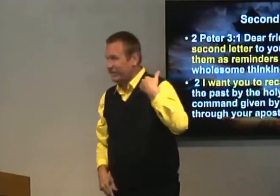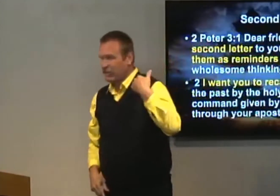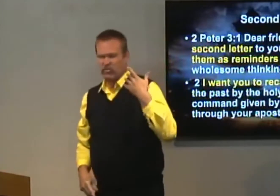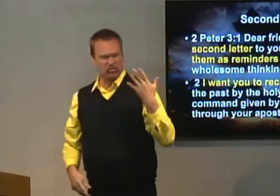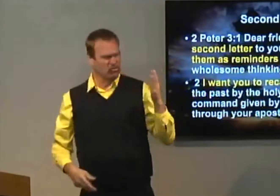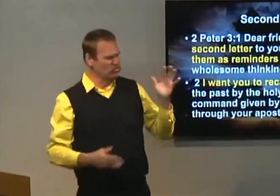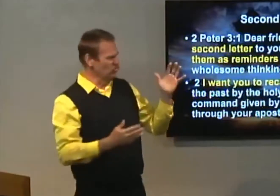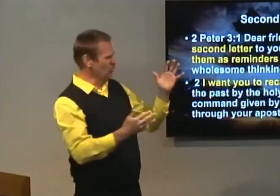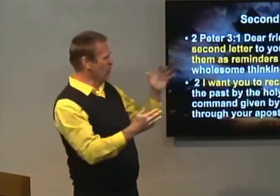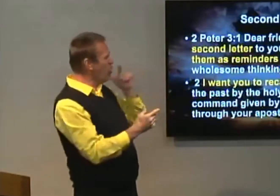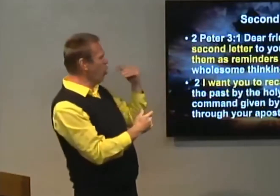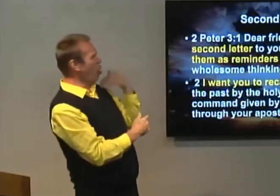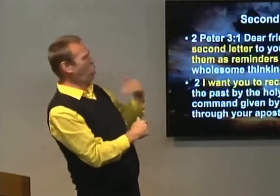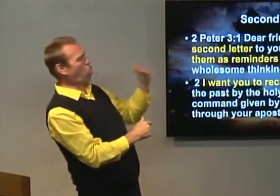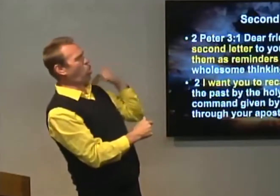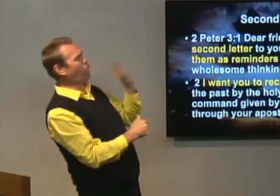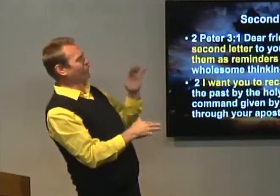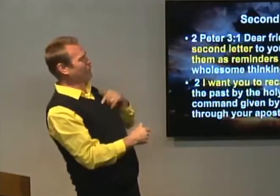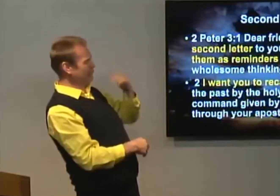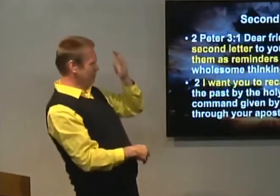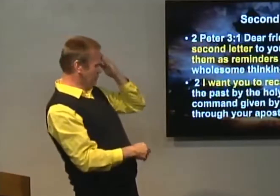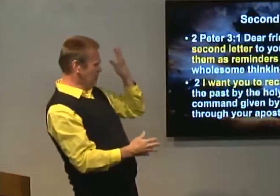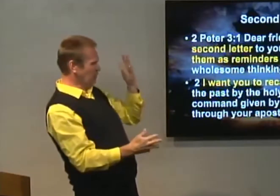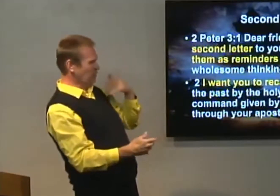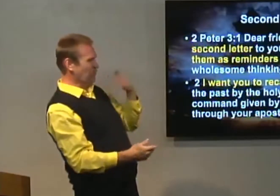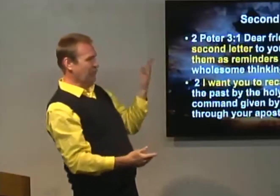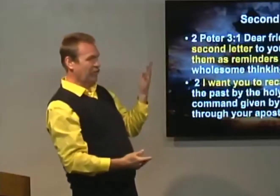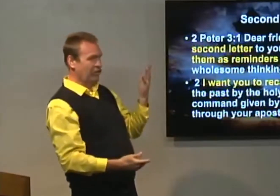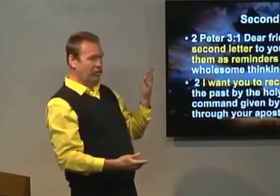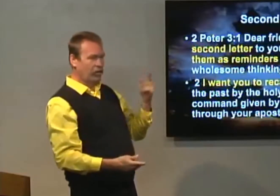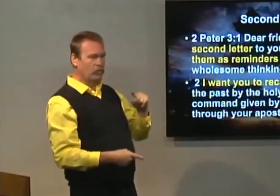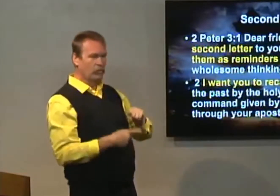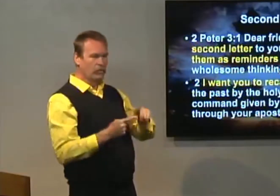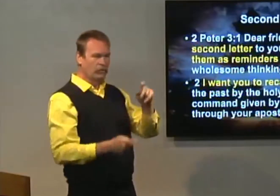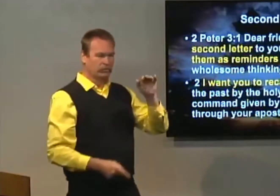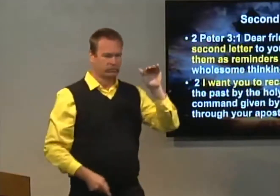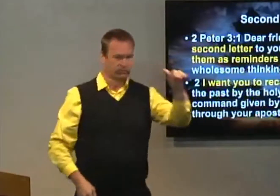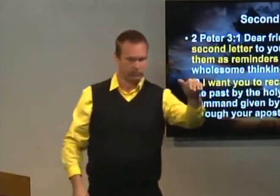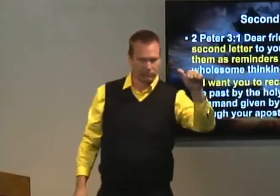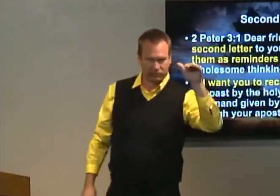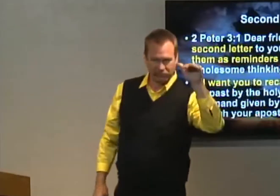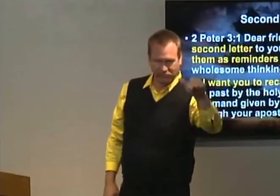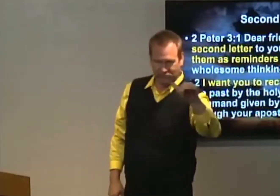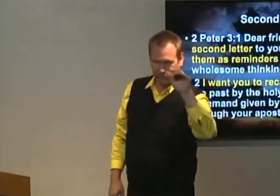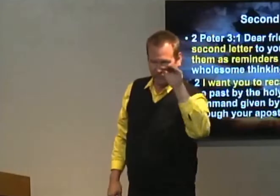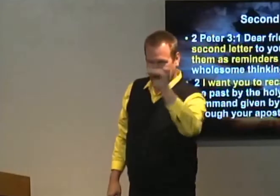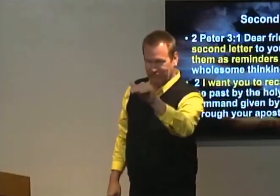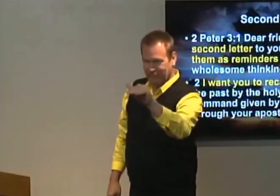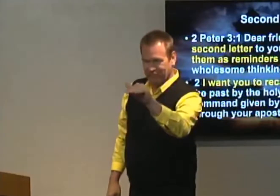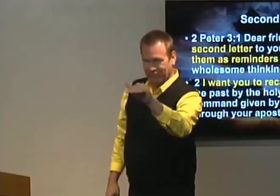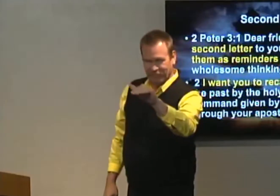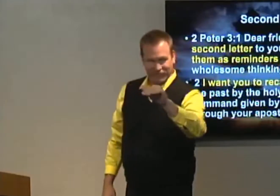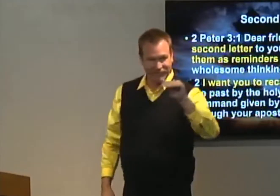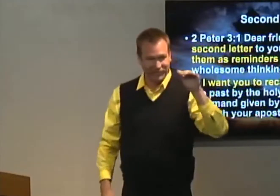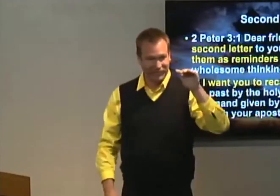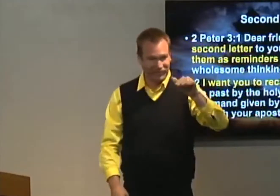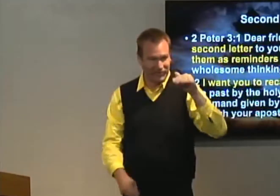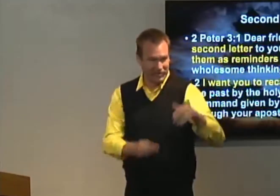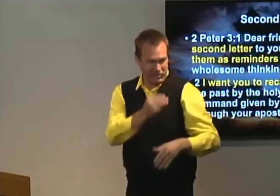know. And we see that, you know, sometimes you think, oh, for gosh sakes, stop bothering me. You know, there's, you know, stop it. But,